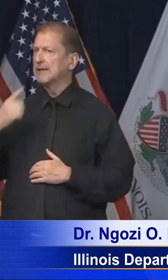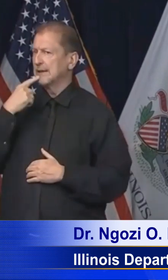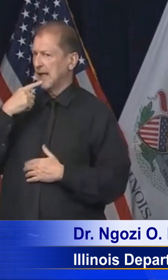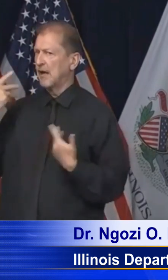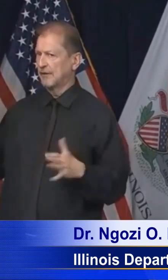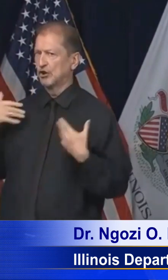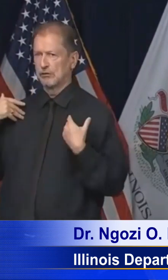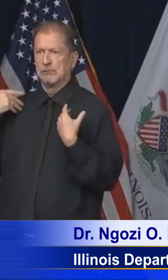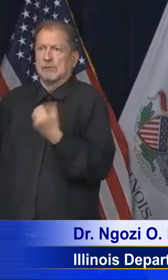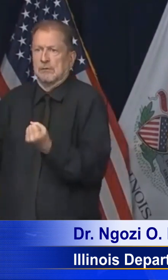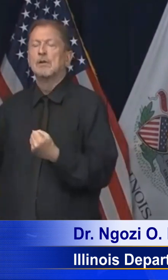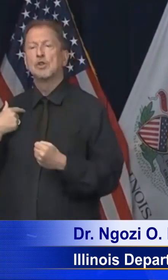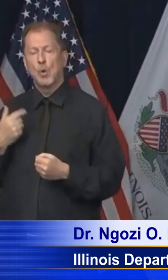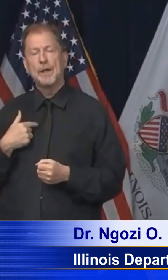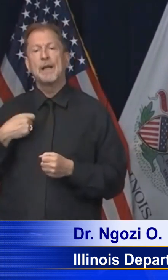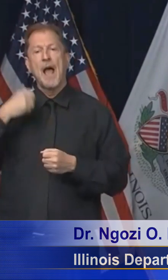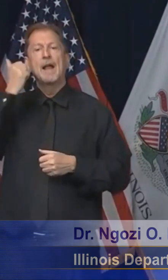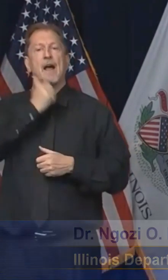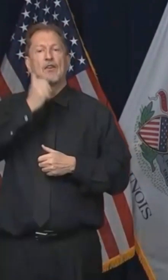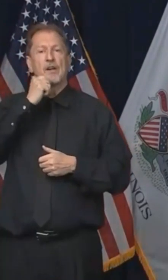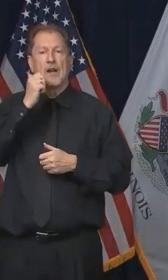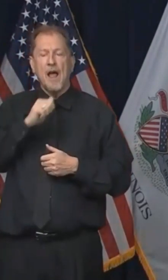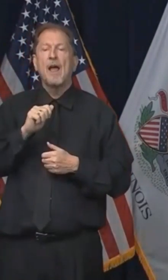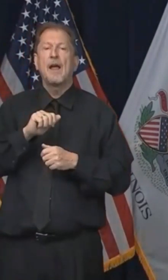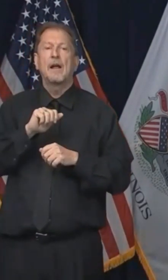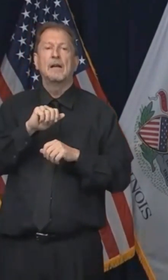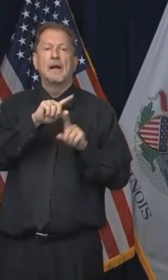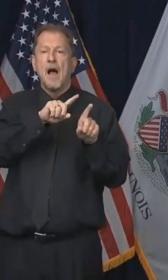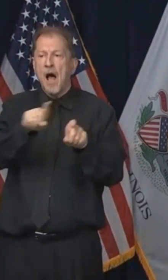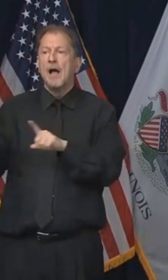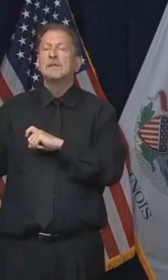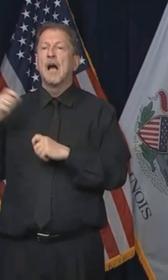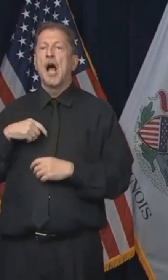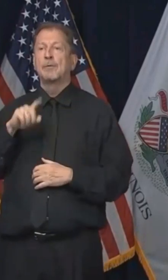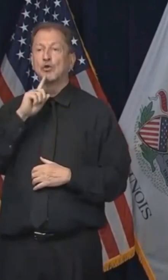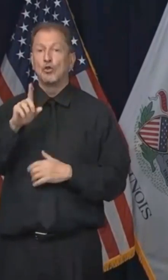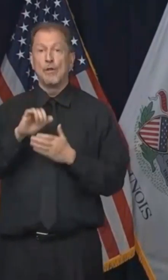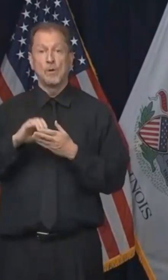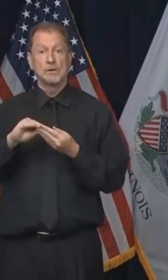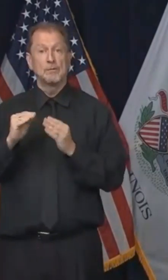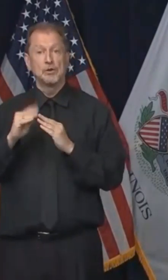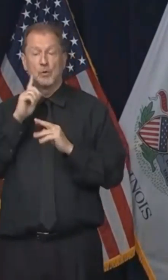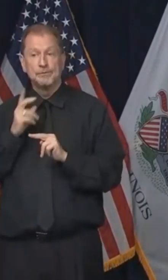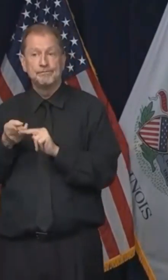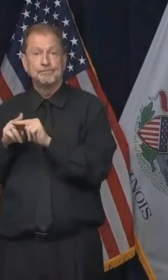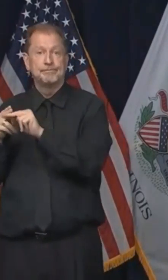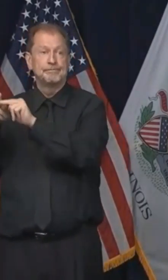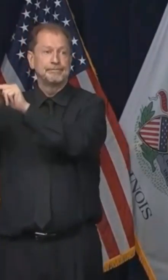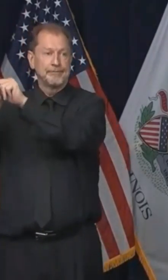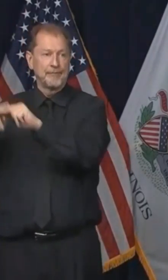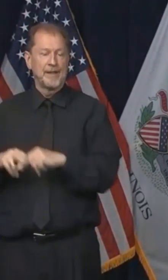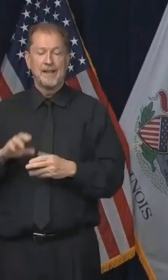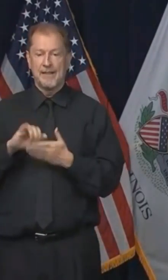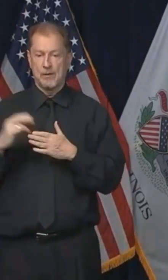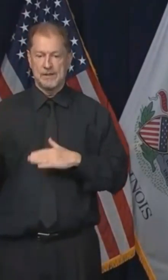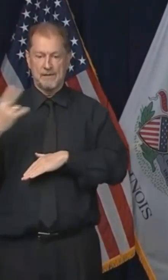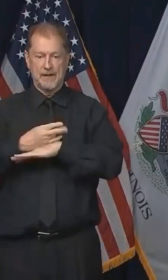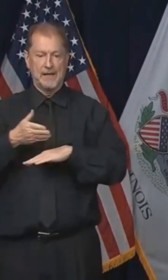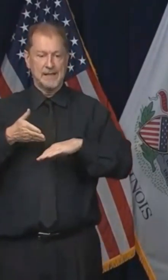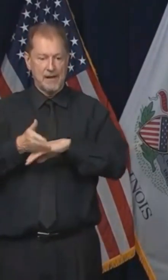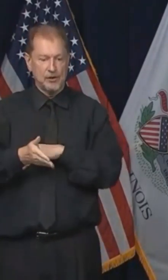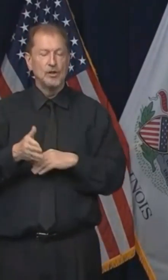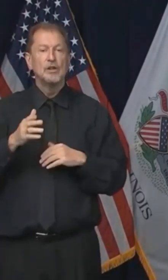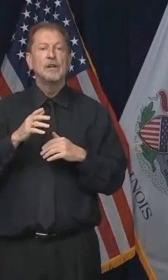that we can do weekly to update, and I'm sure that those numbers will only increase. Like, that was just 7 days after the positive test and